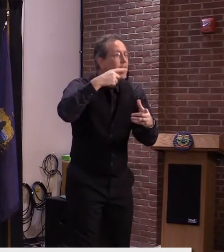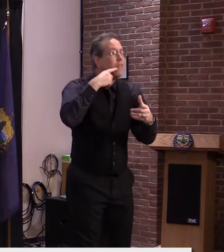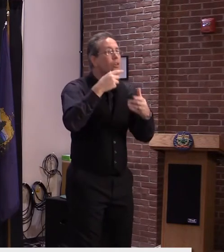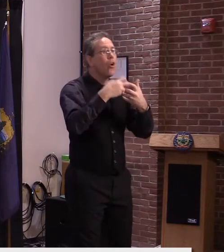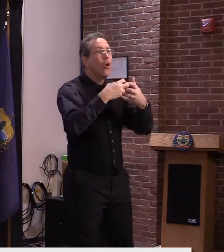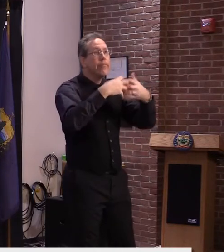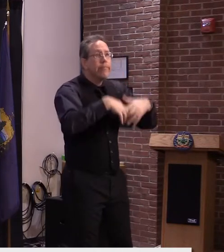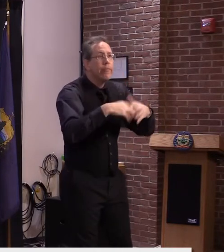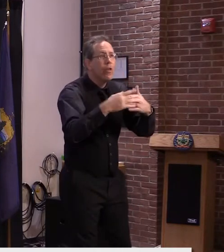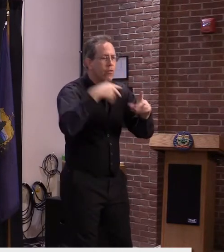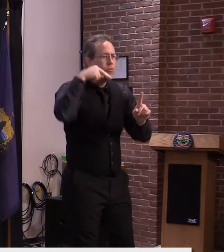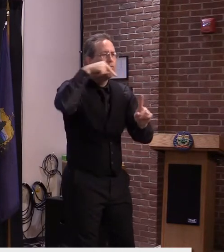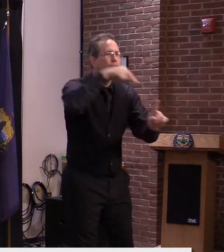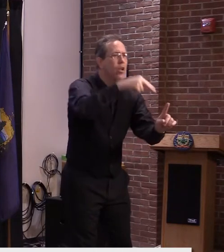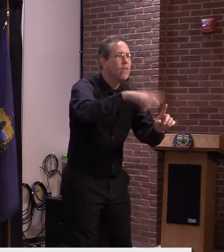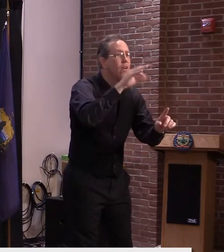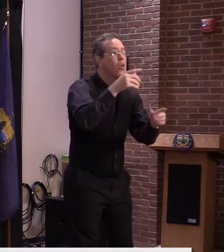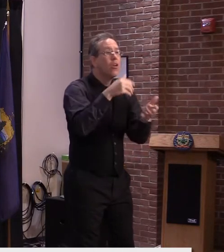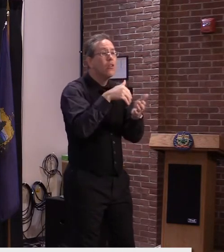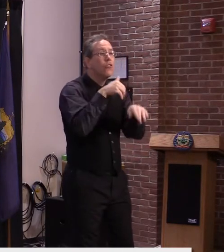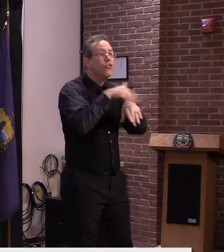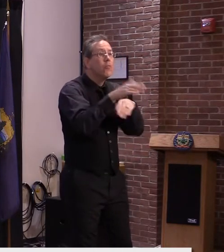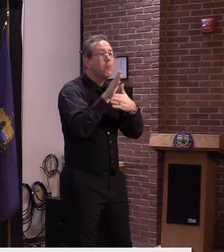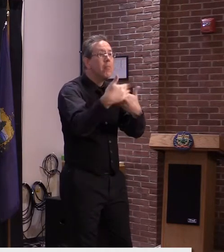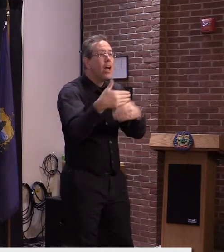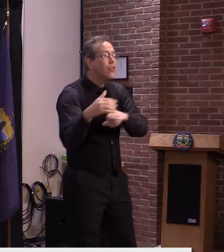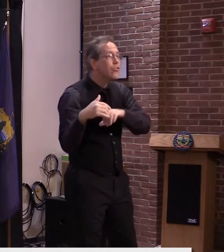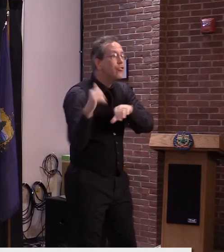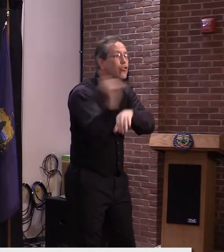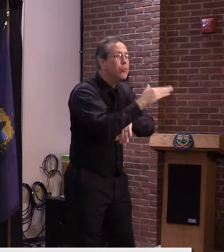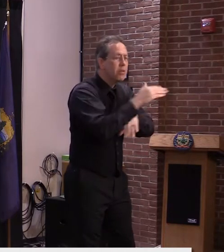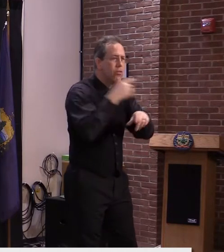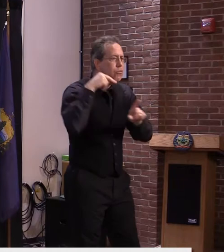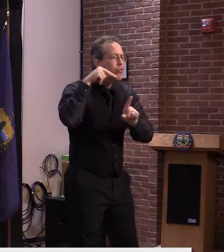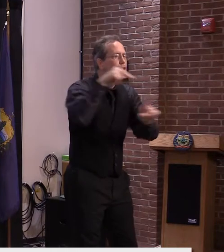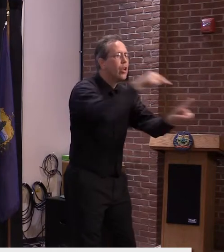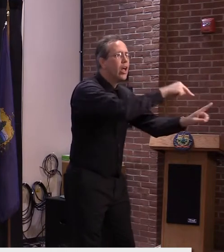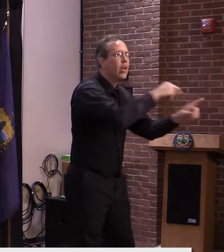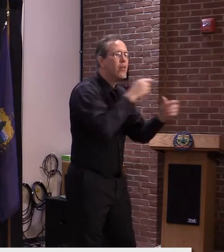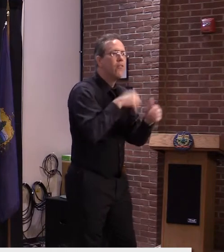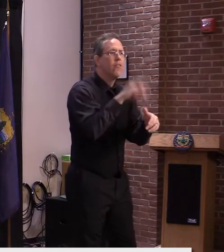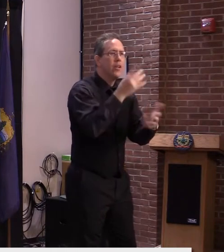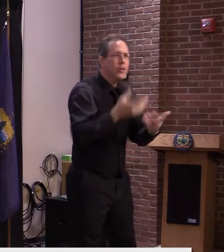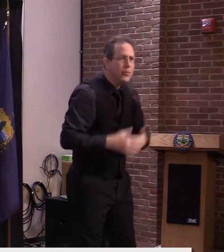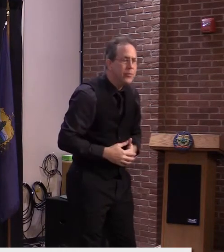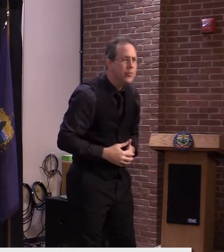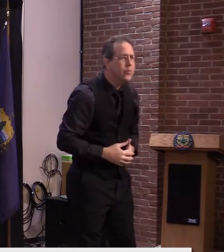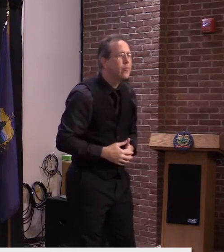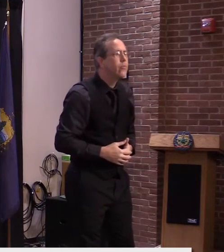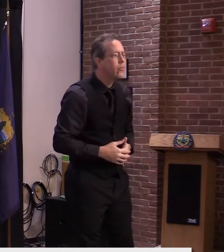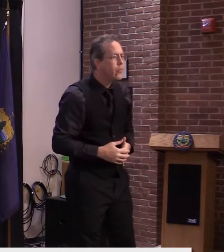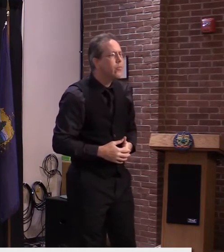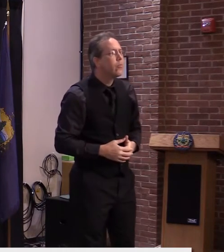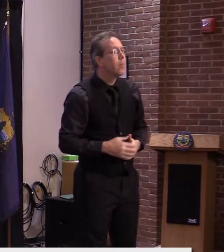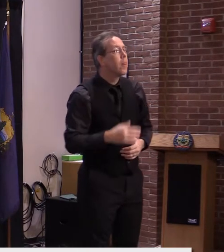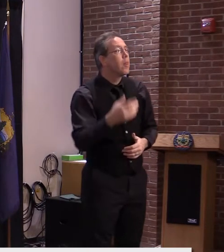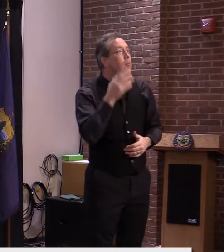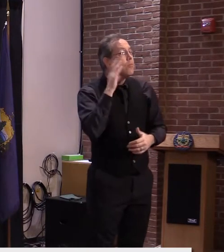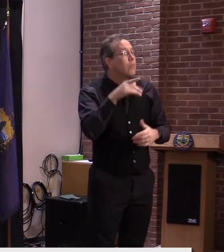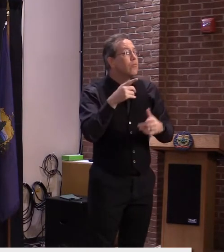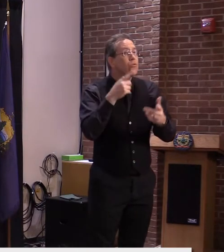support that with adequate cell service. Intelligent highway management, snowplow and emergency vehicle tracking needs cell